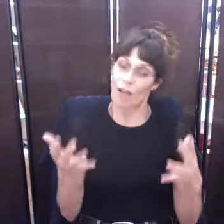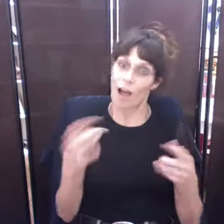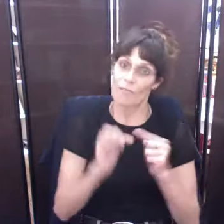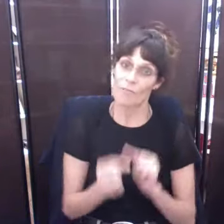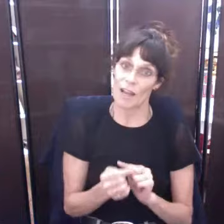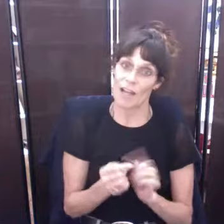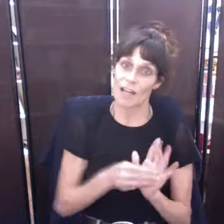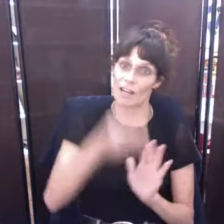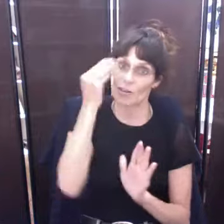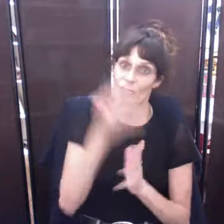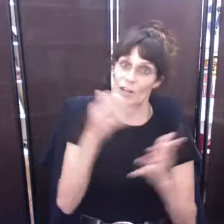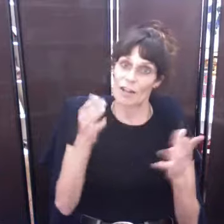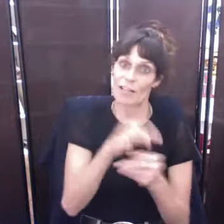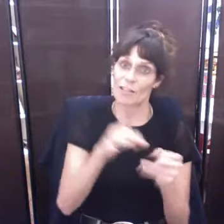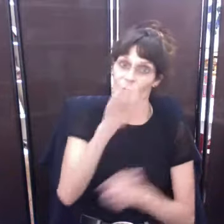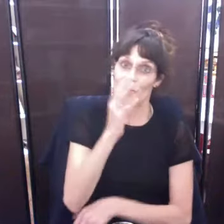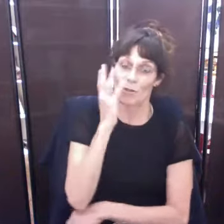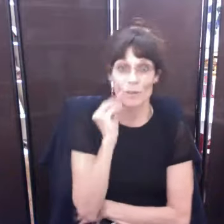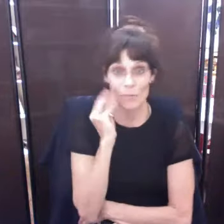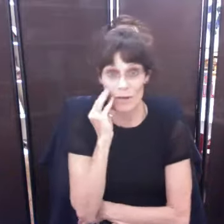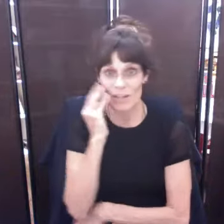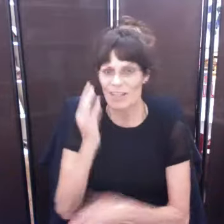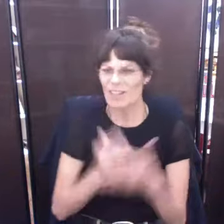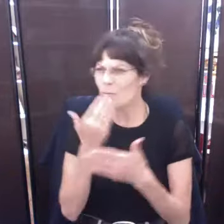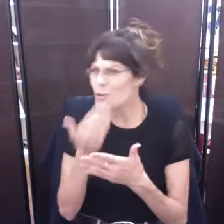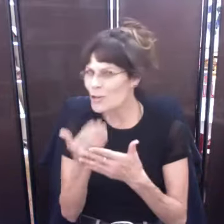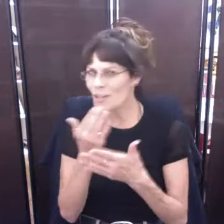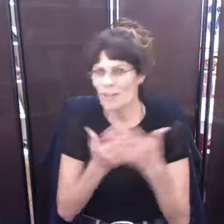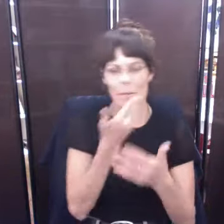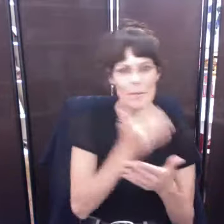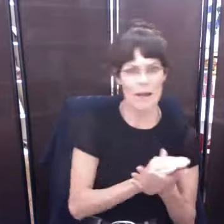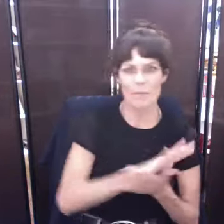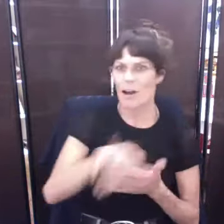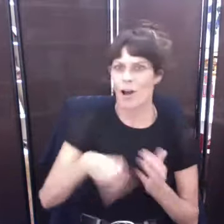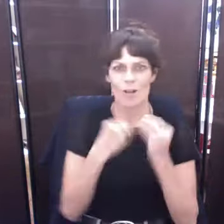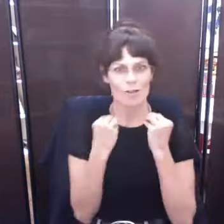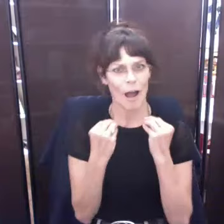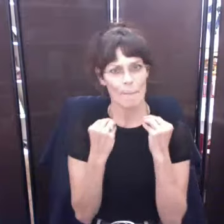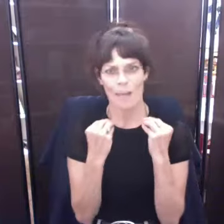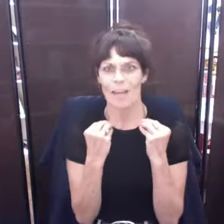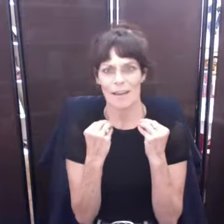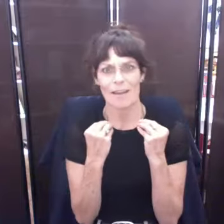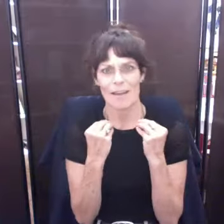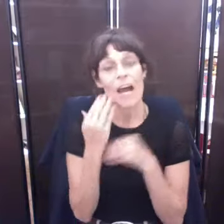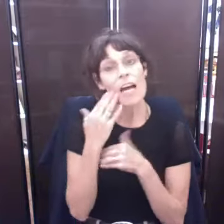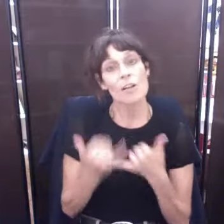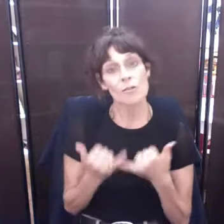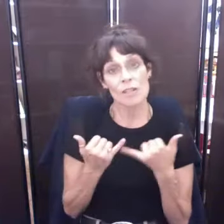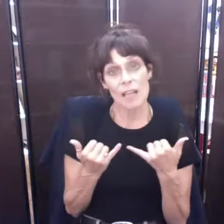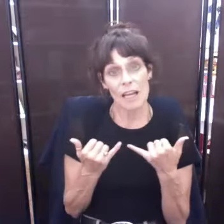of spiritual experiences, some of them good, some of them bad, but they all taught me. I know today that I try to be the best sister